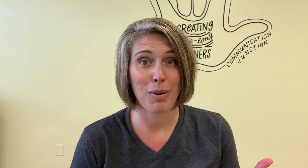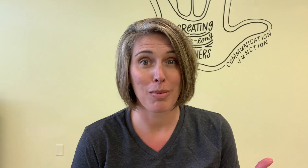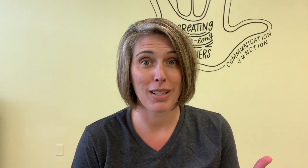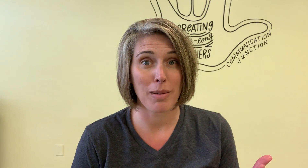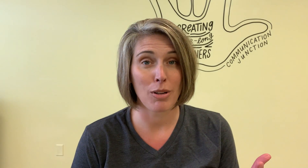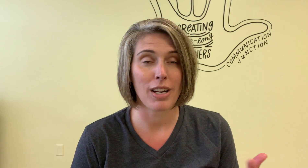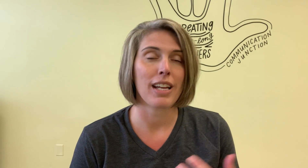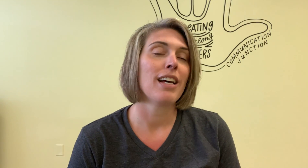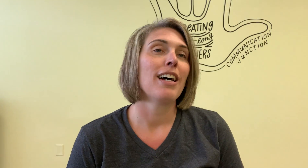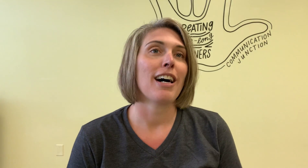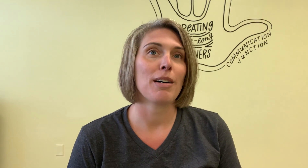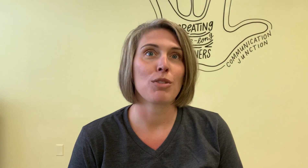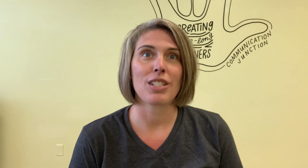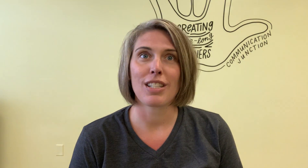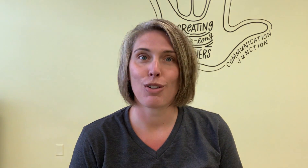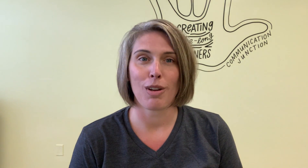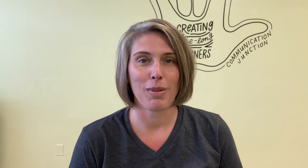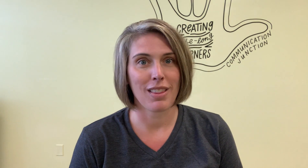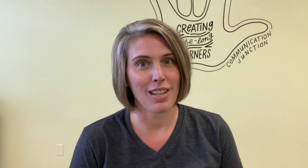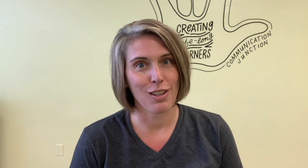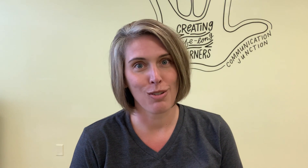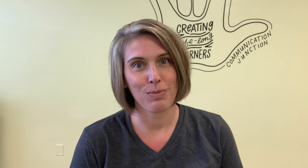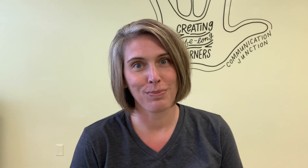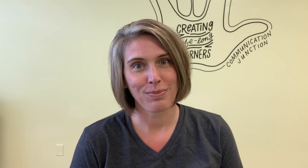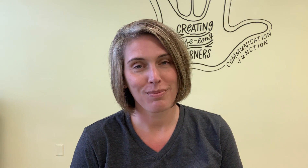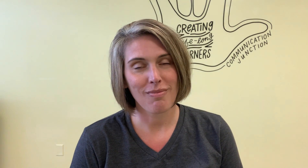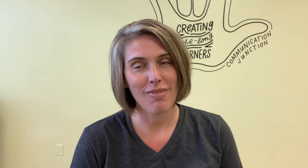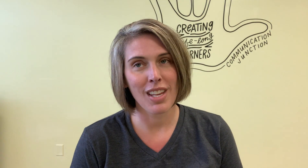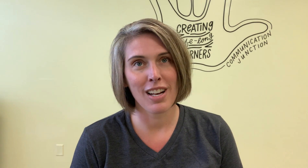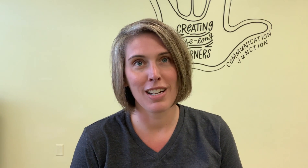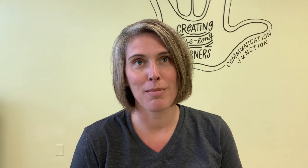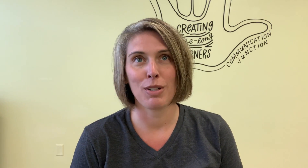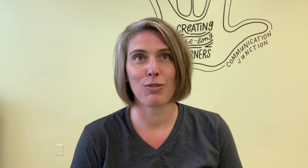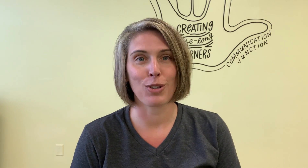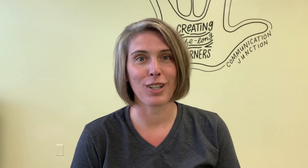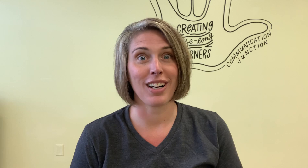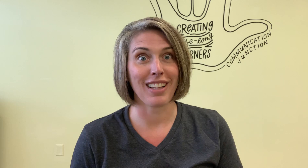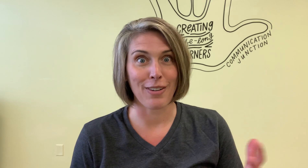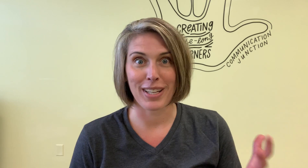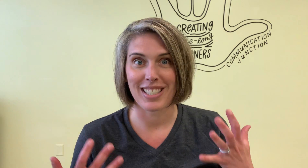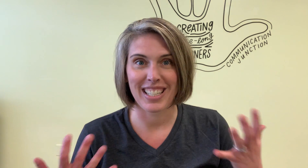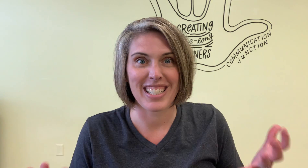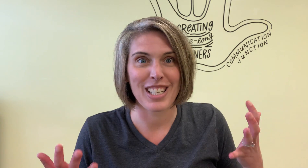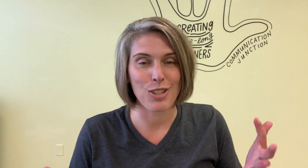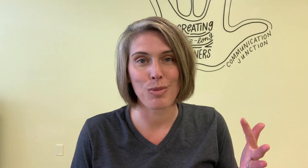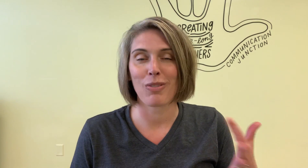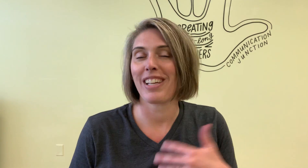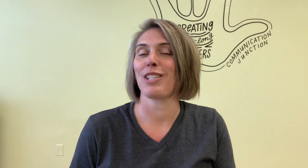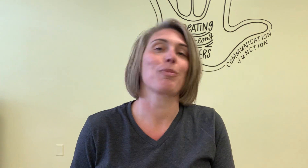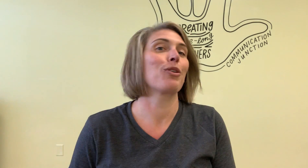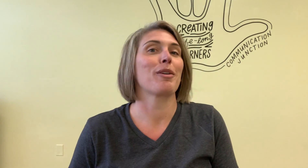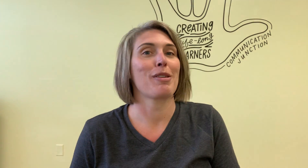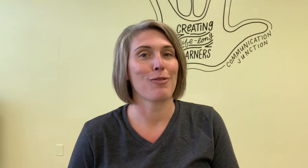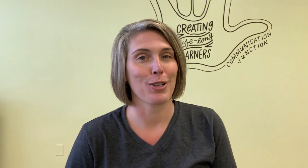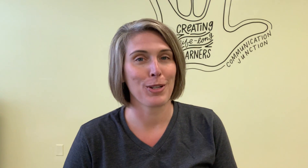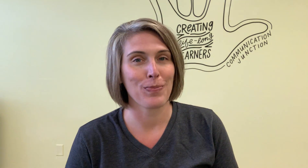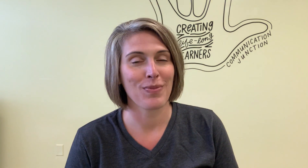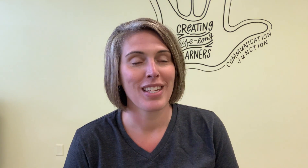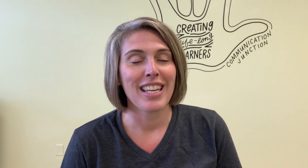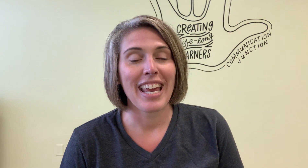Public Library, just as a great big thank you for allowing us to continue to provide this programming for you.